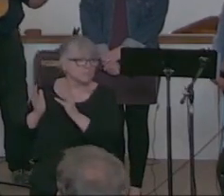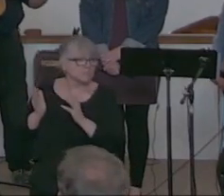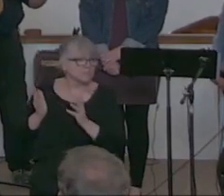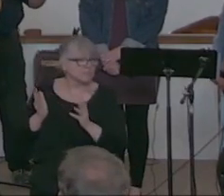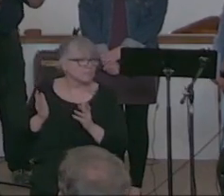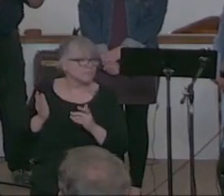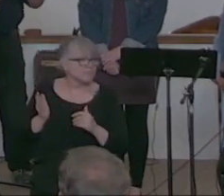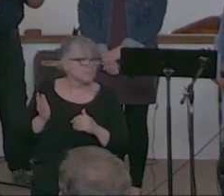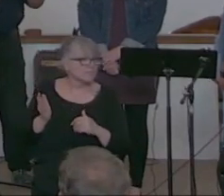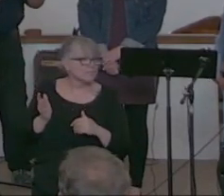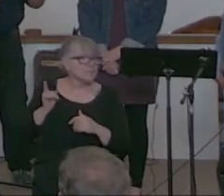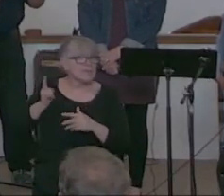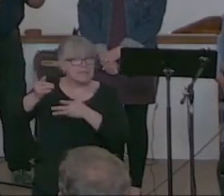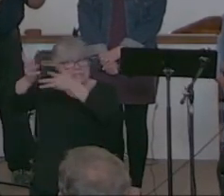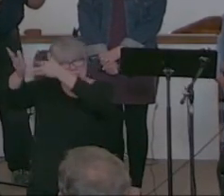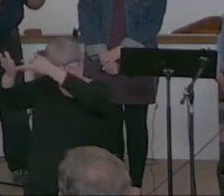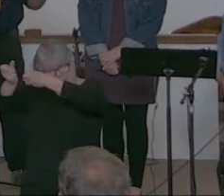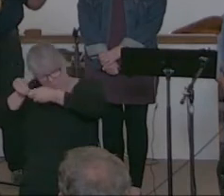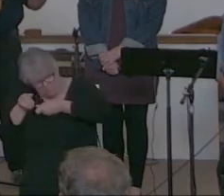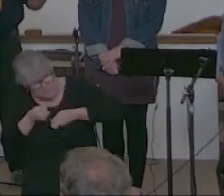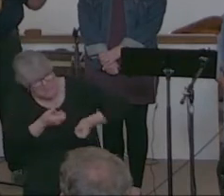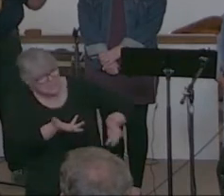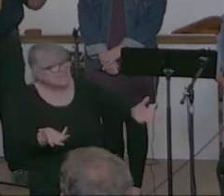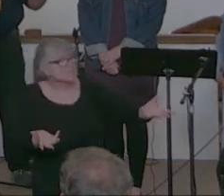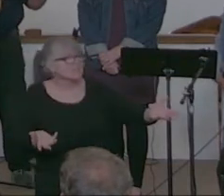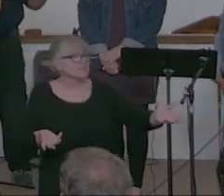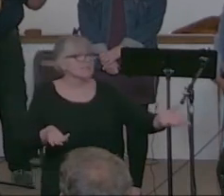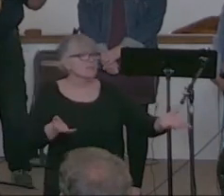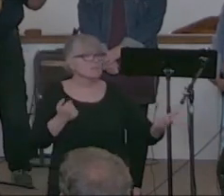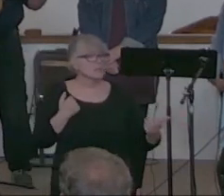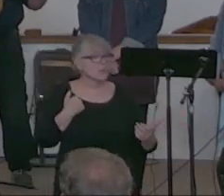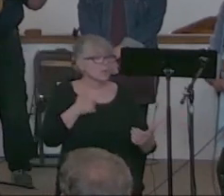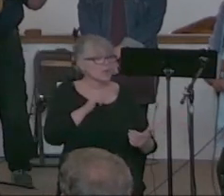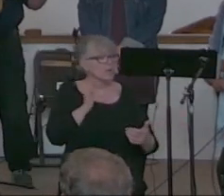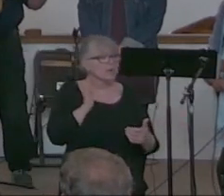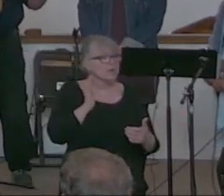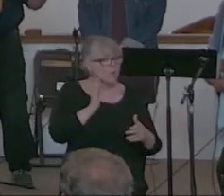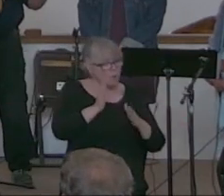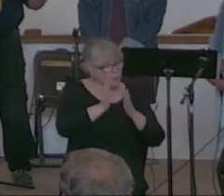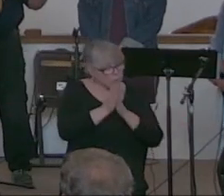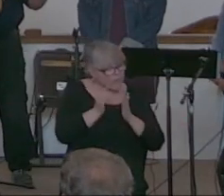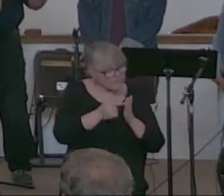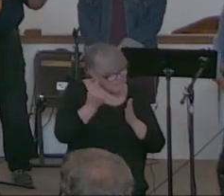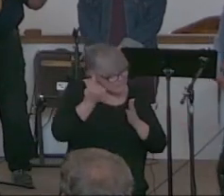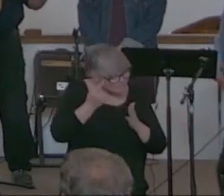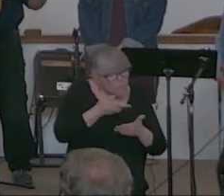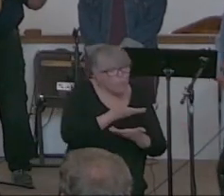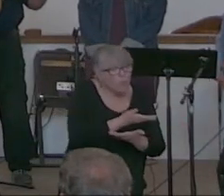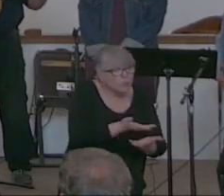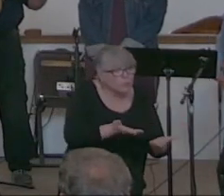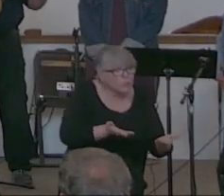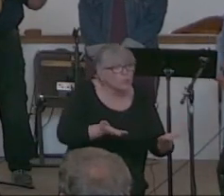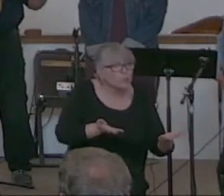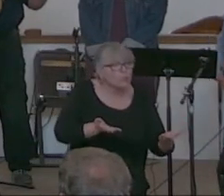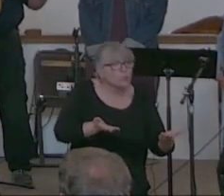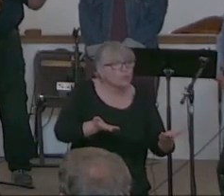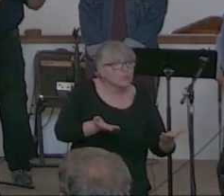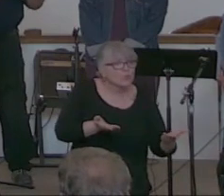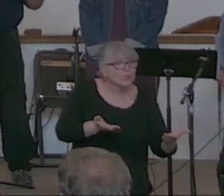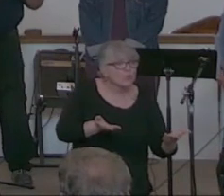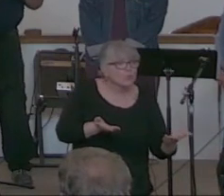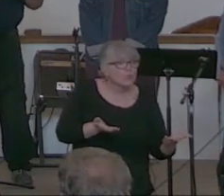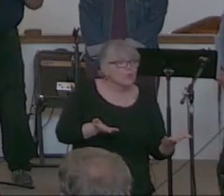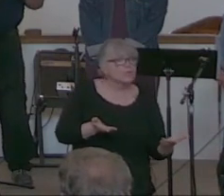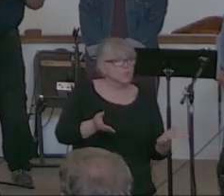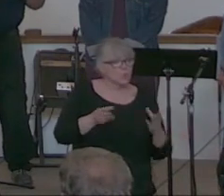giving blessings. And so we're going to pray this over you. Take it as a prayer to the Lord bless you.